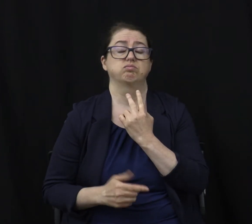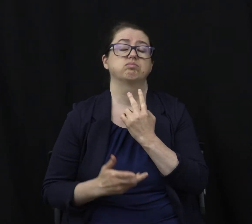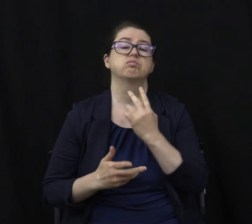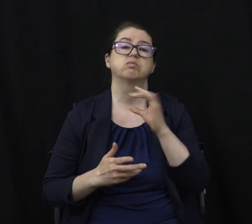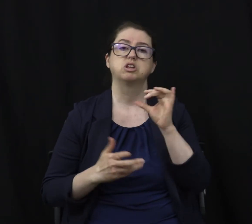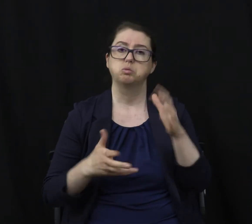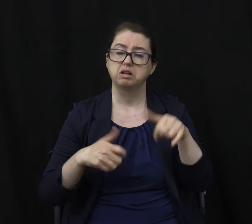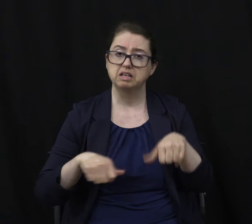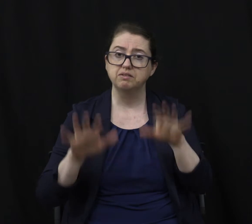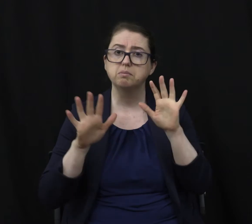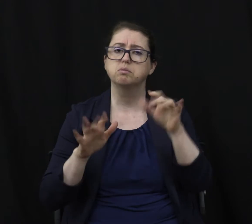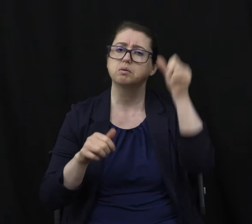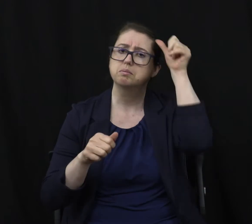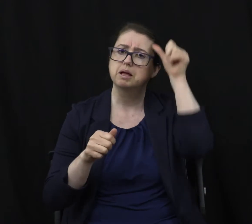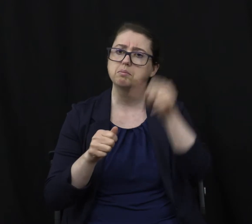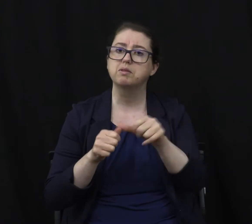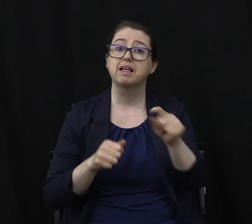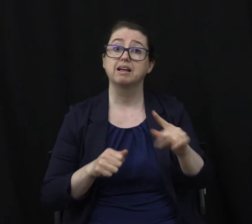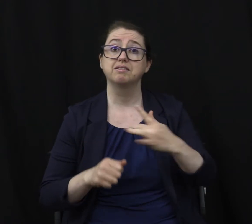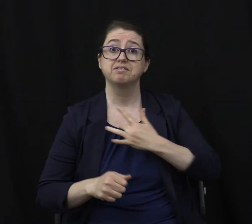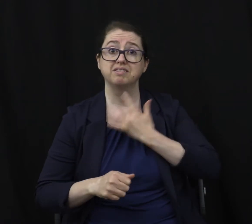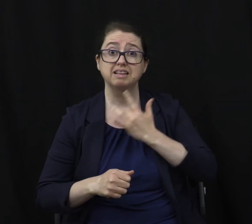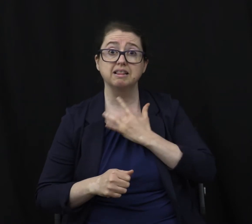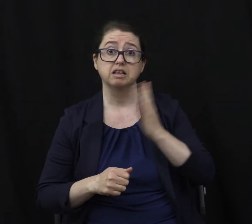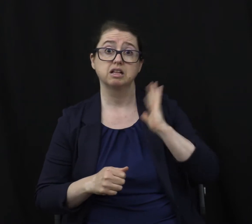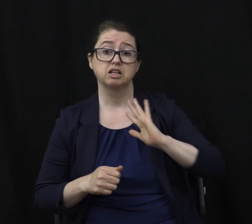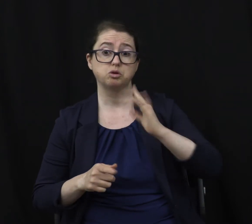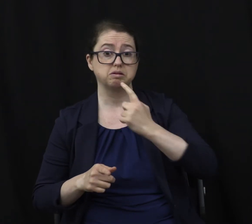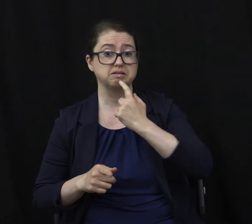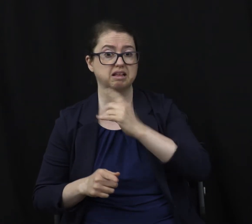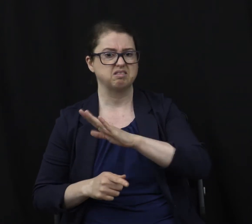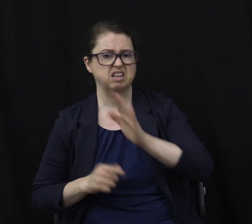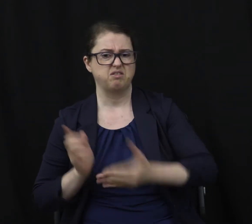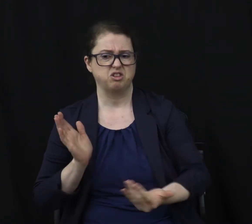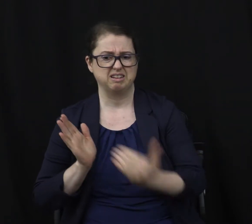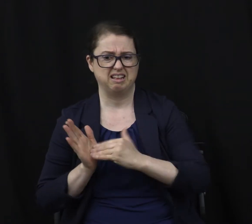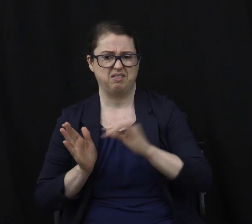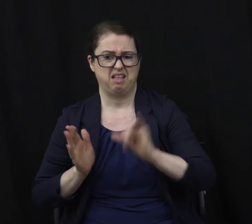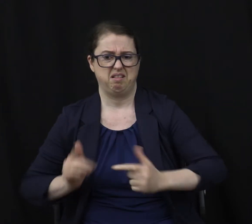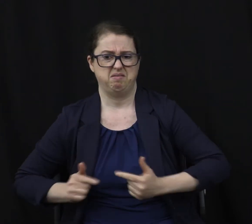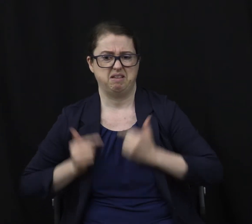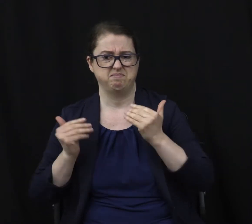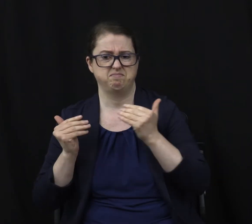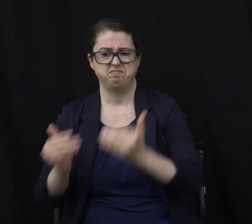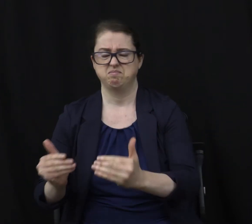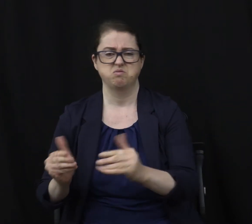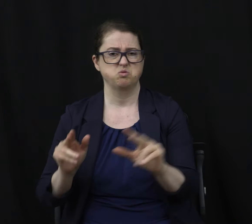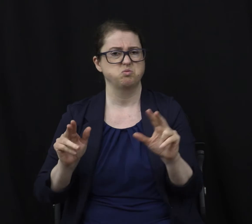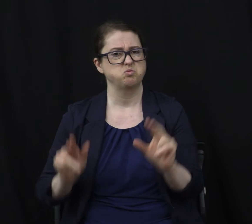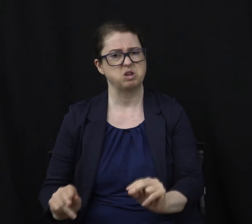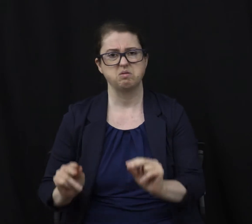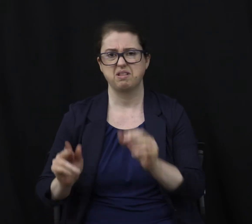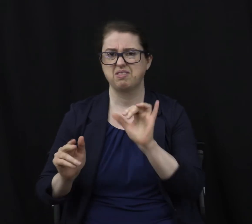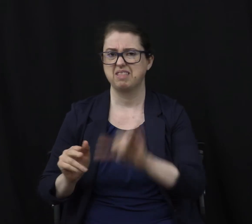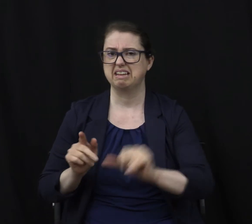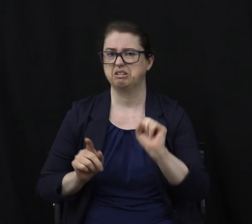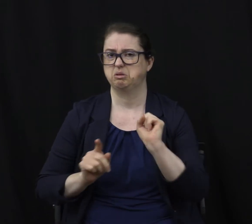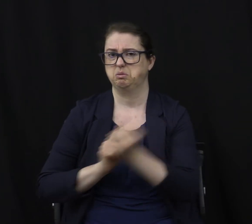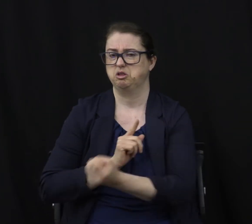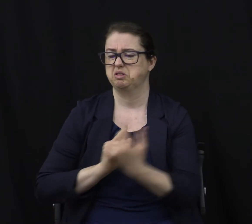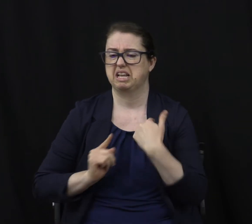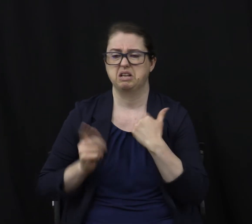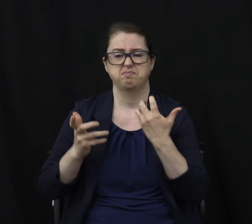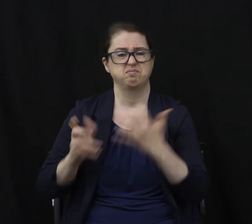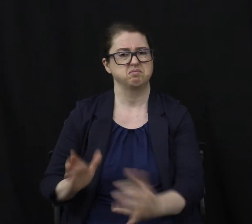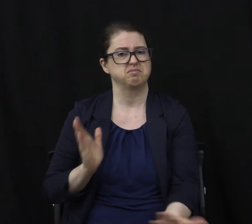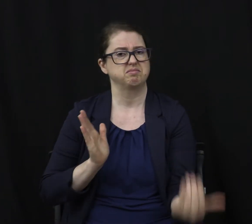where you told yourself, never again. I never want to be in the situation that I am in now. I want something